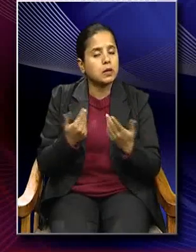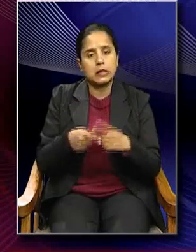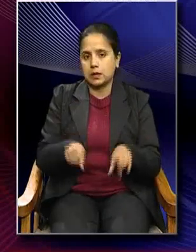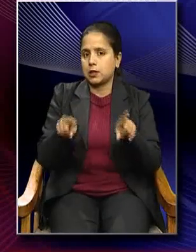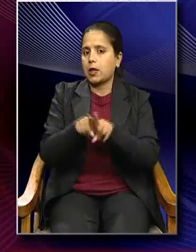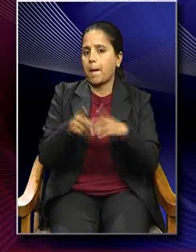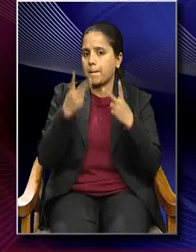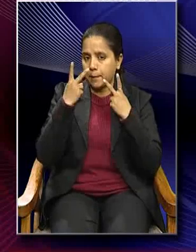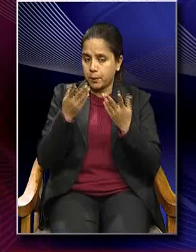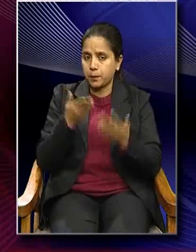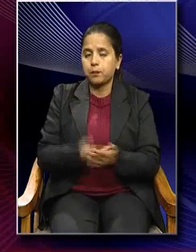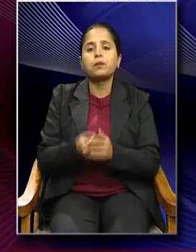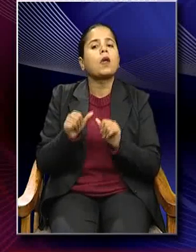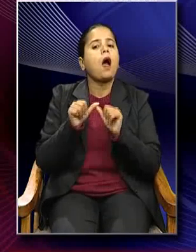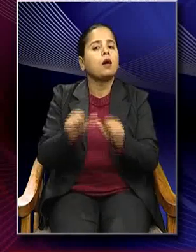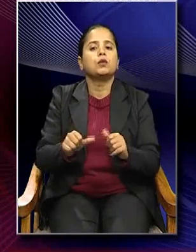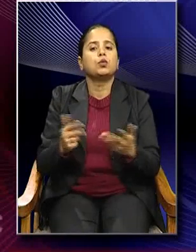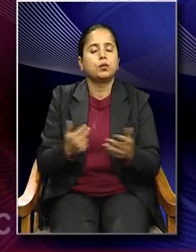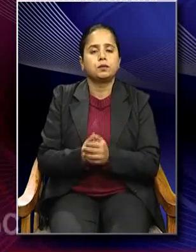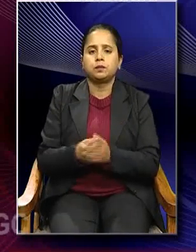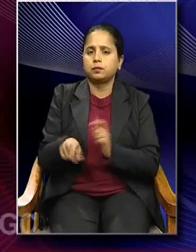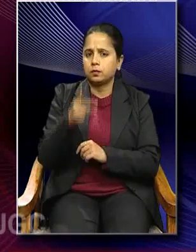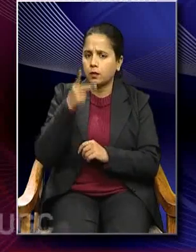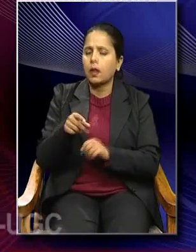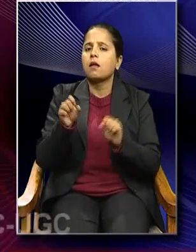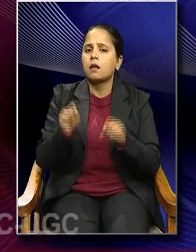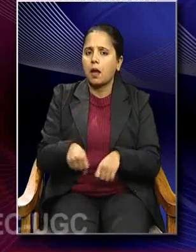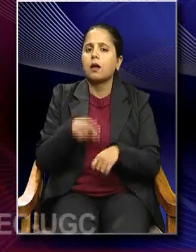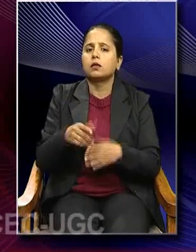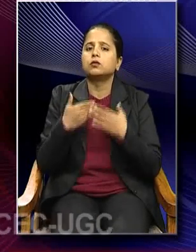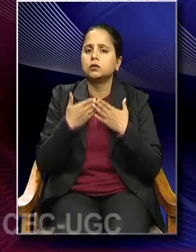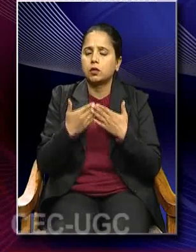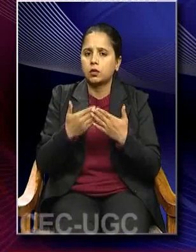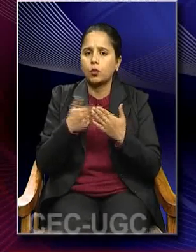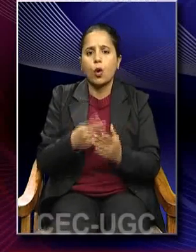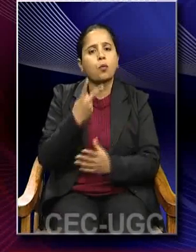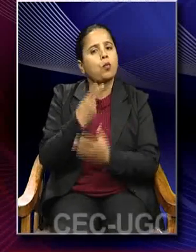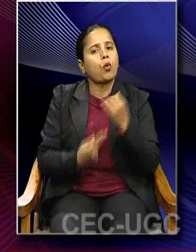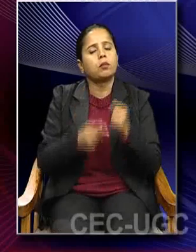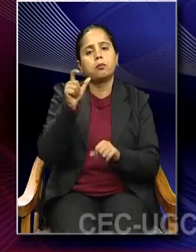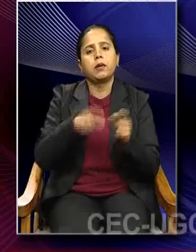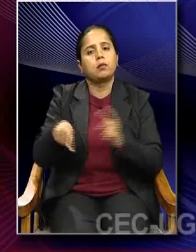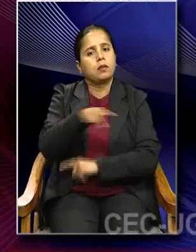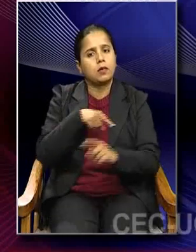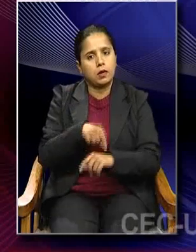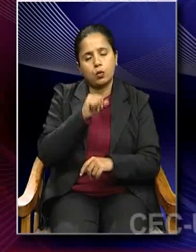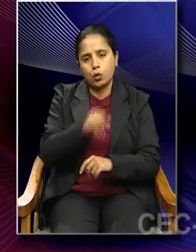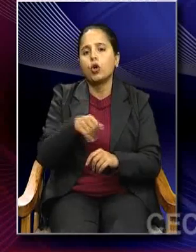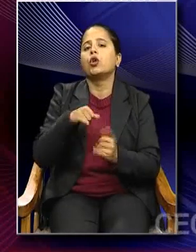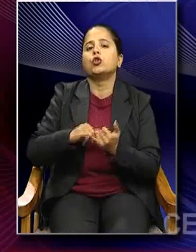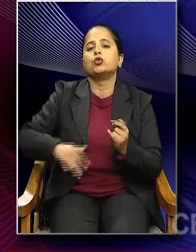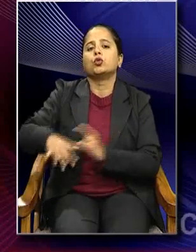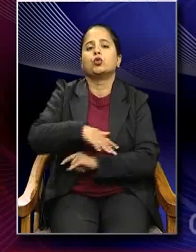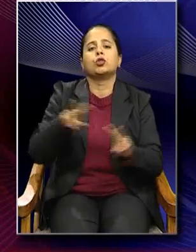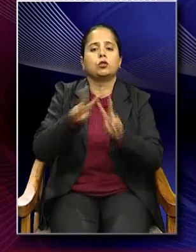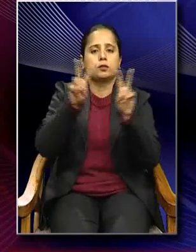therefore, the answer is that it is able to study both people and the social